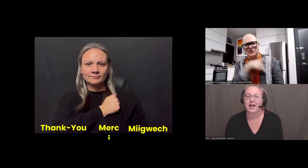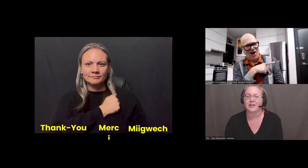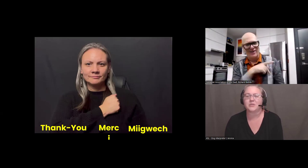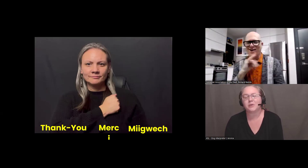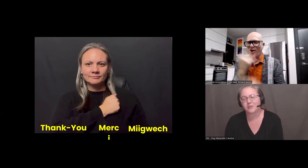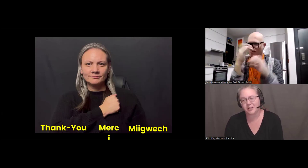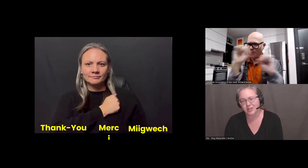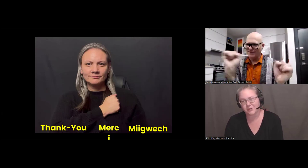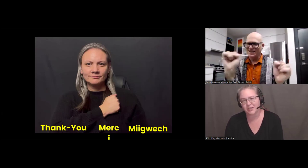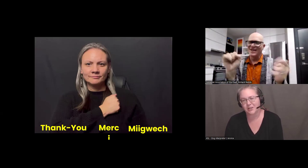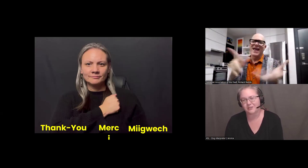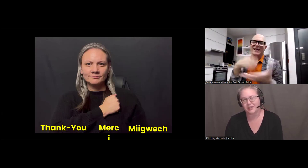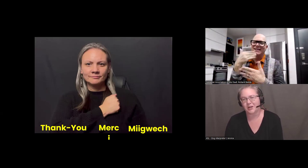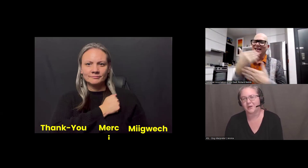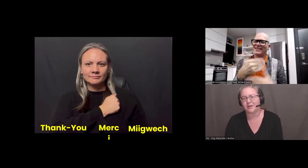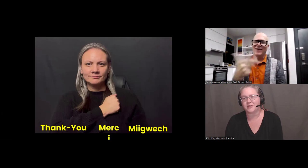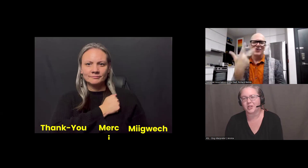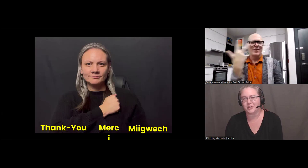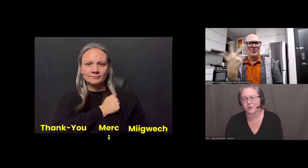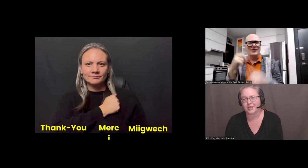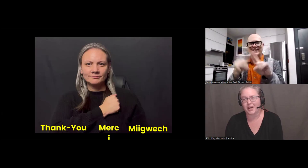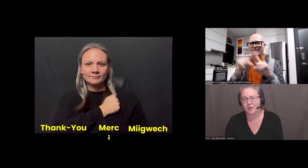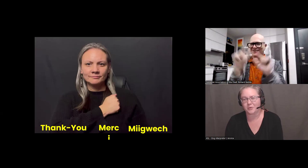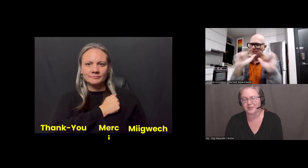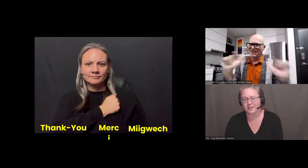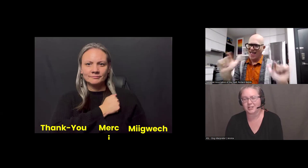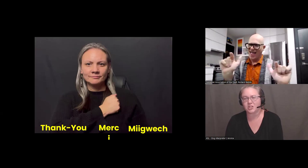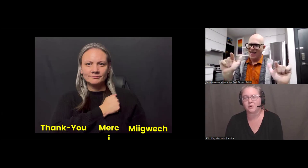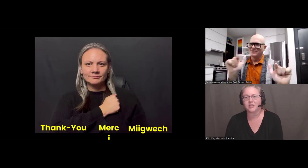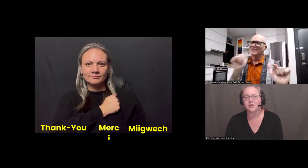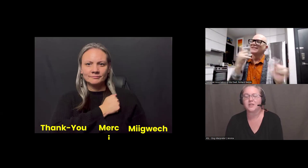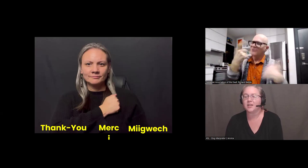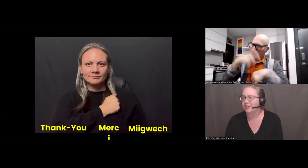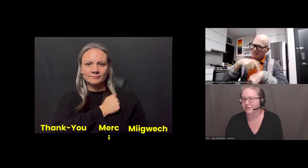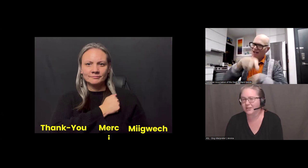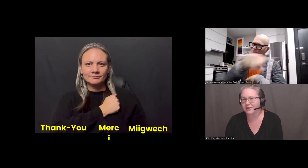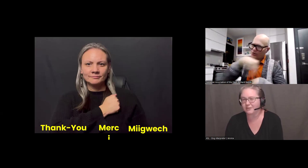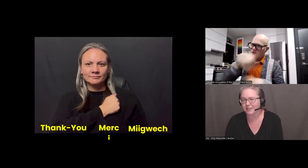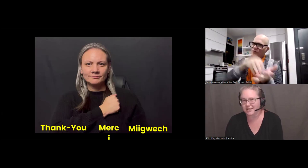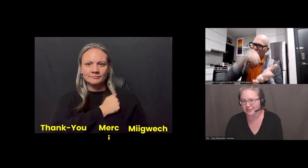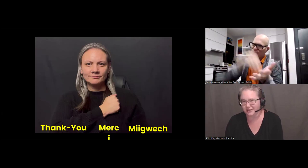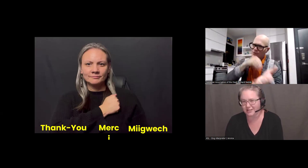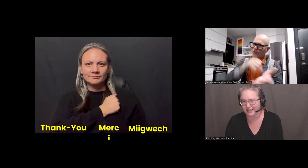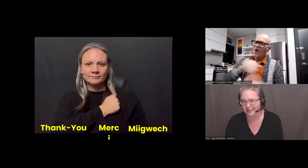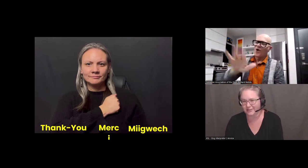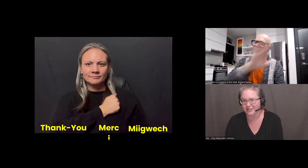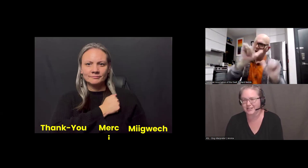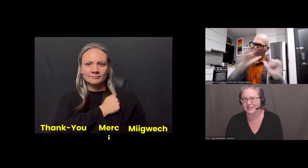And so I will finish with another video of Shauna Joint, our president, showing you thank you in 3 different sign languages. This